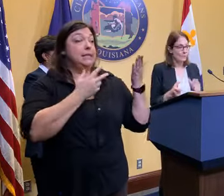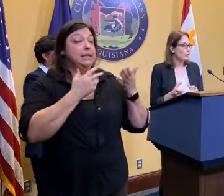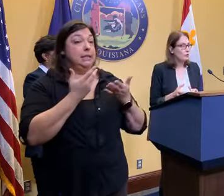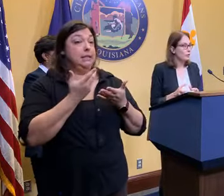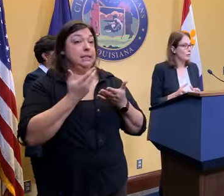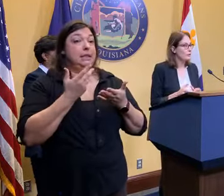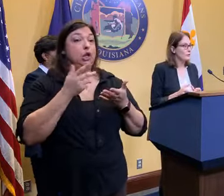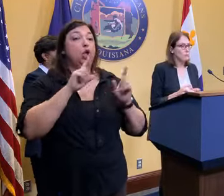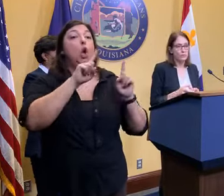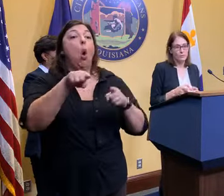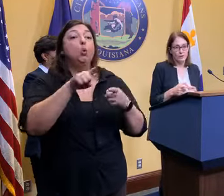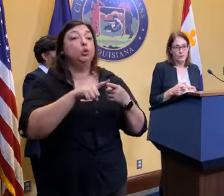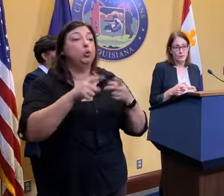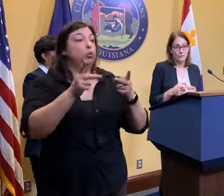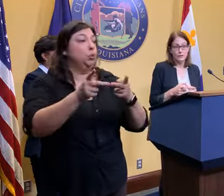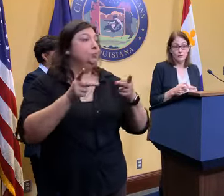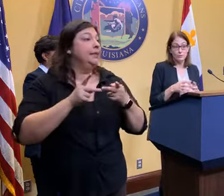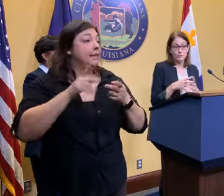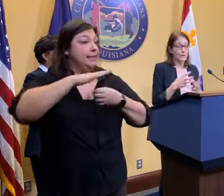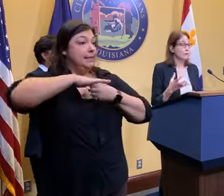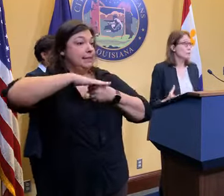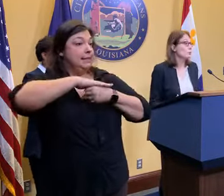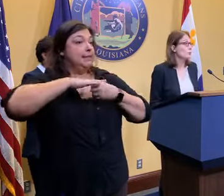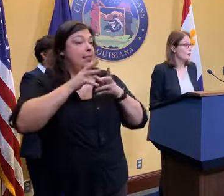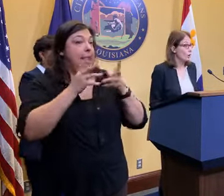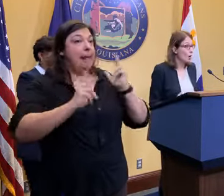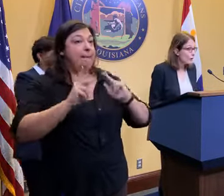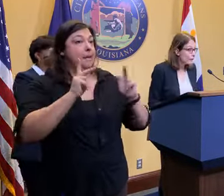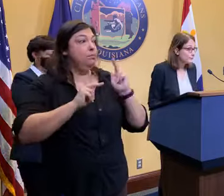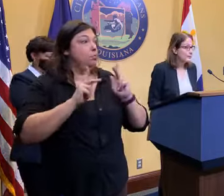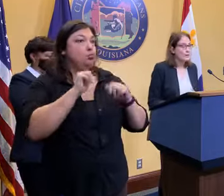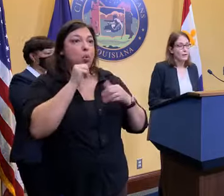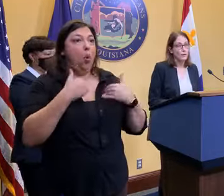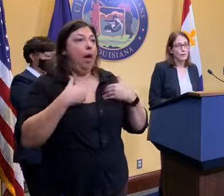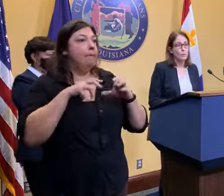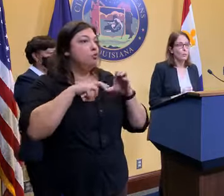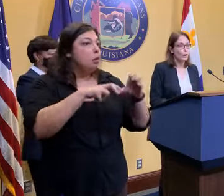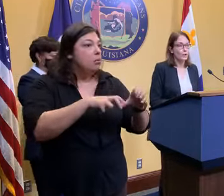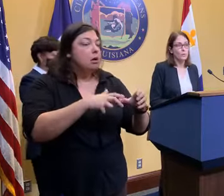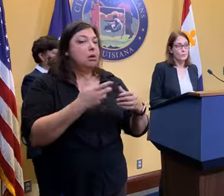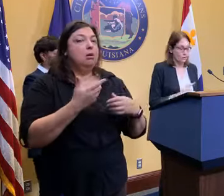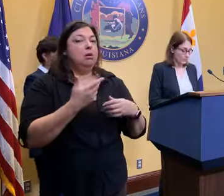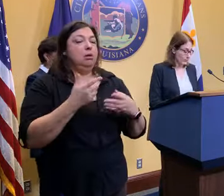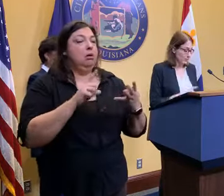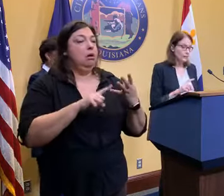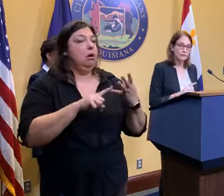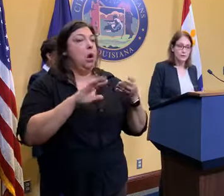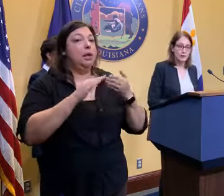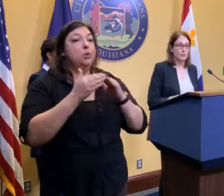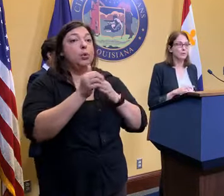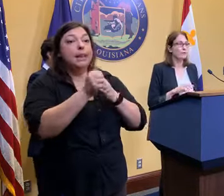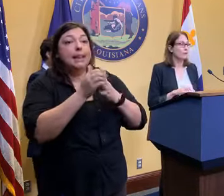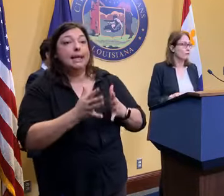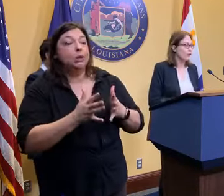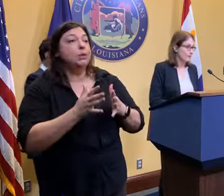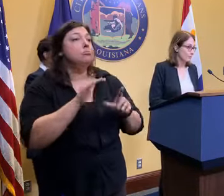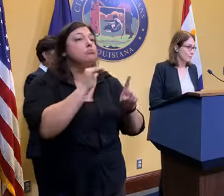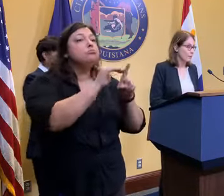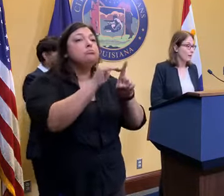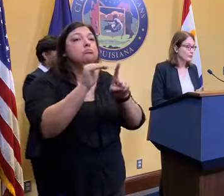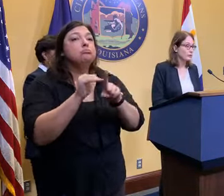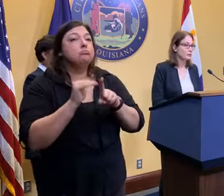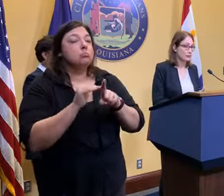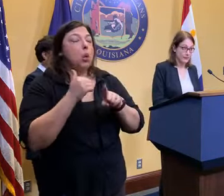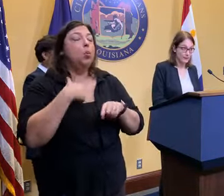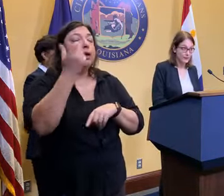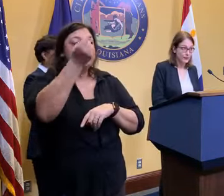in neighborhoods with maybe a lot of people who don't have a car, working with our community leaders, our neighborhood leaders, our faith leaders.